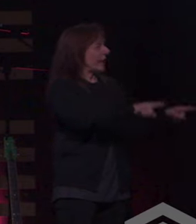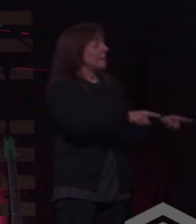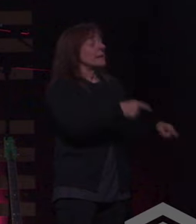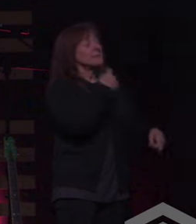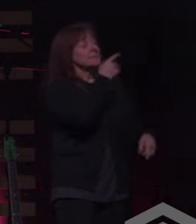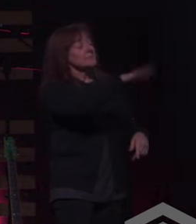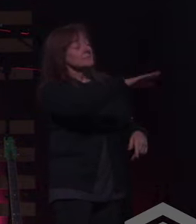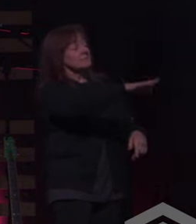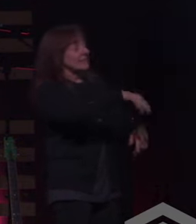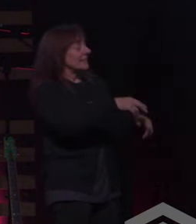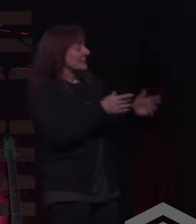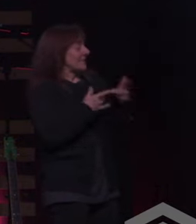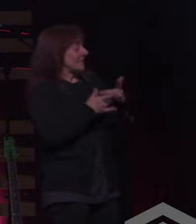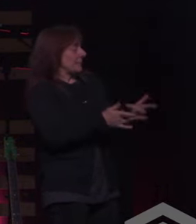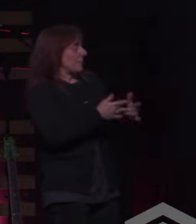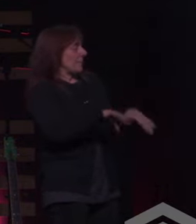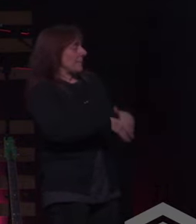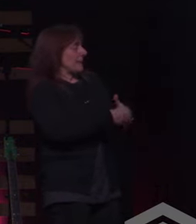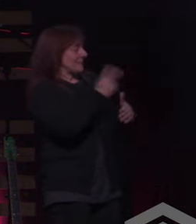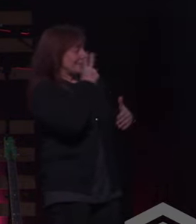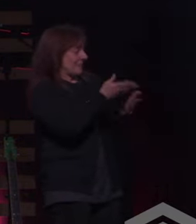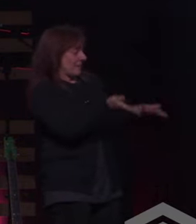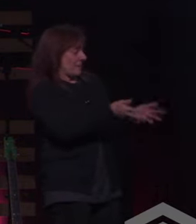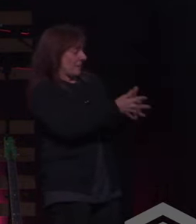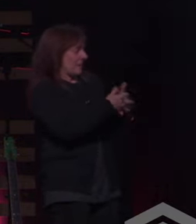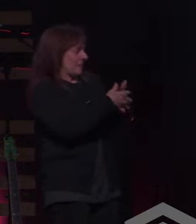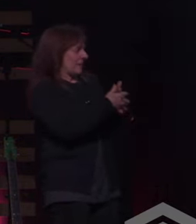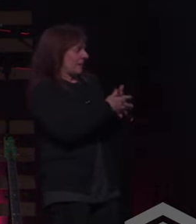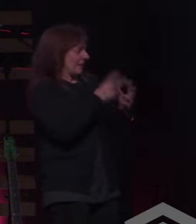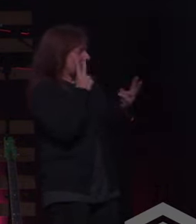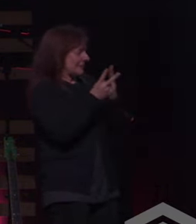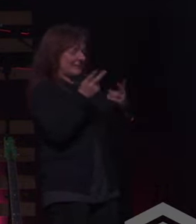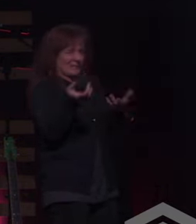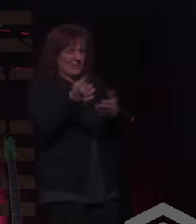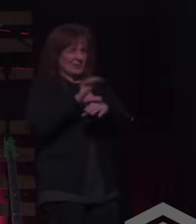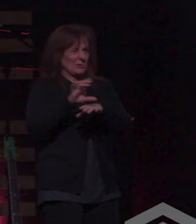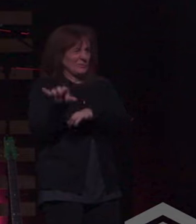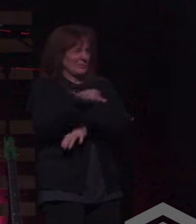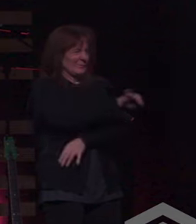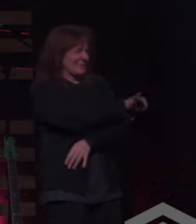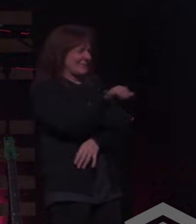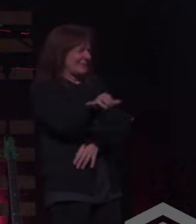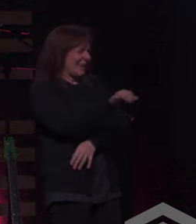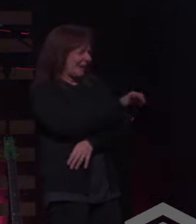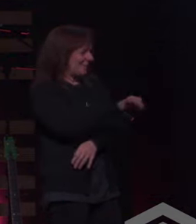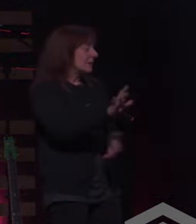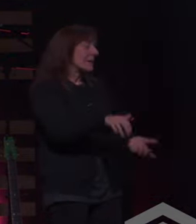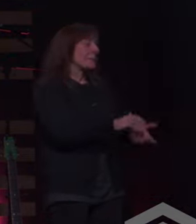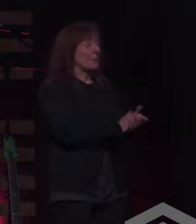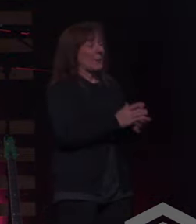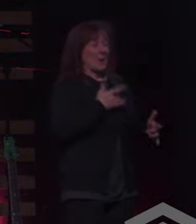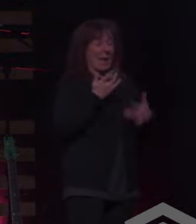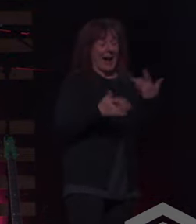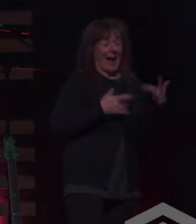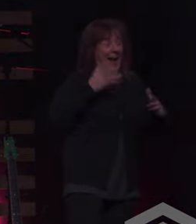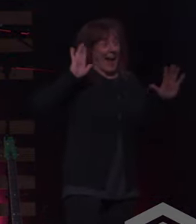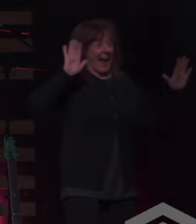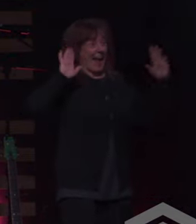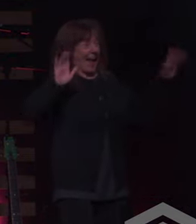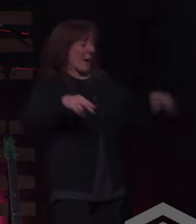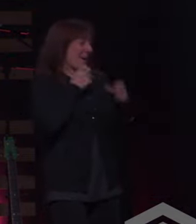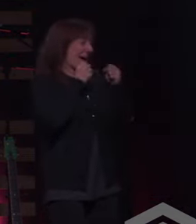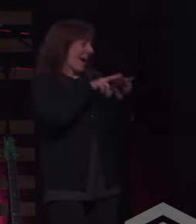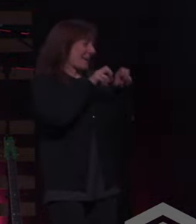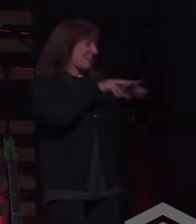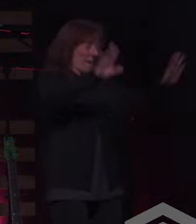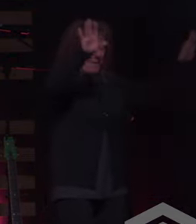the typical marriage that I see in America, and unfortunately that I see in the church. You get married, great. You have the